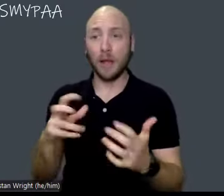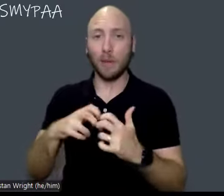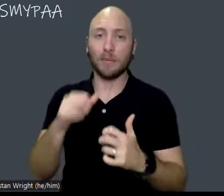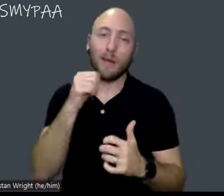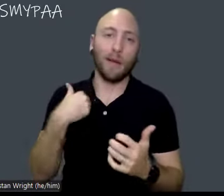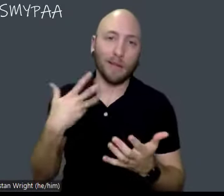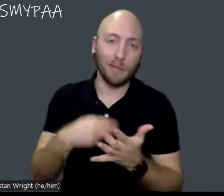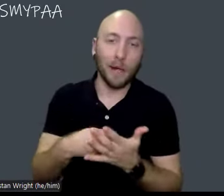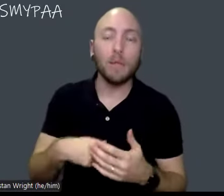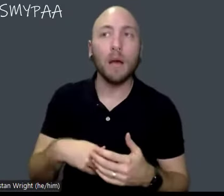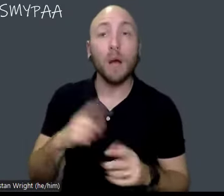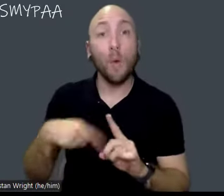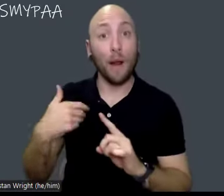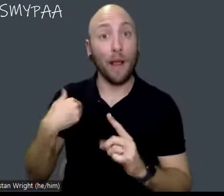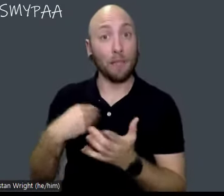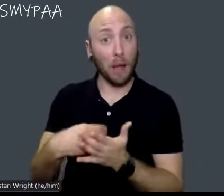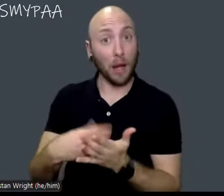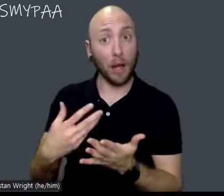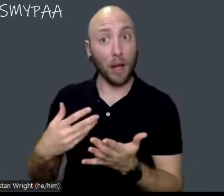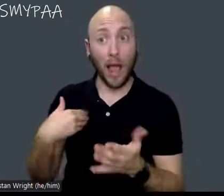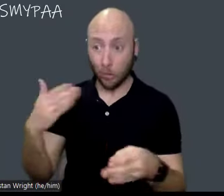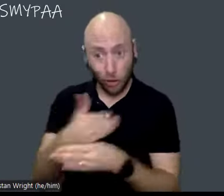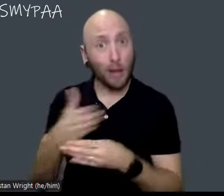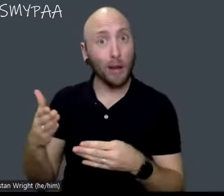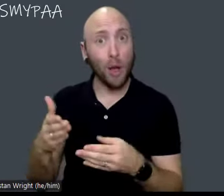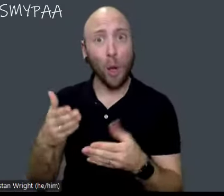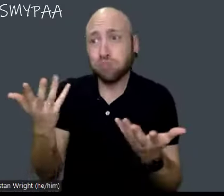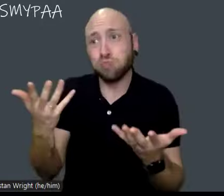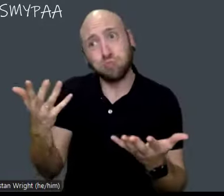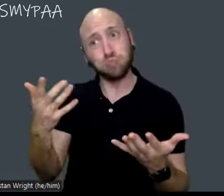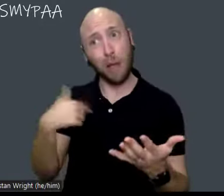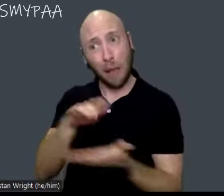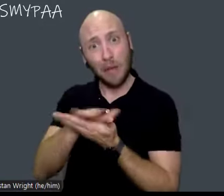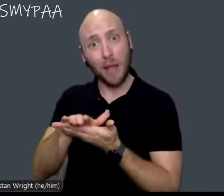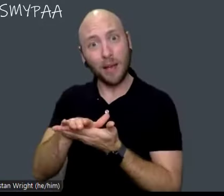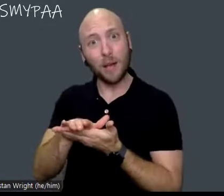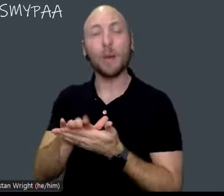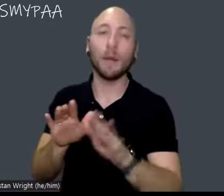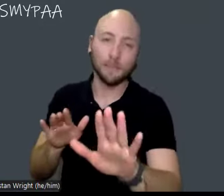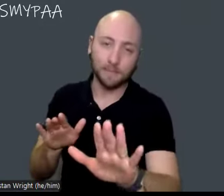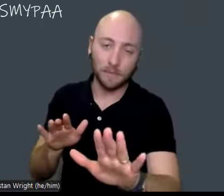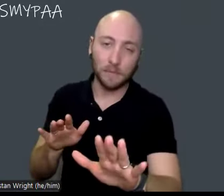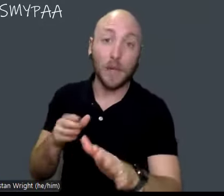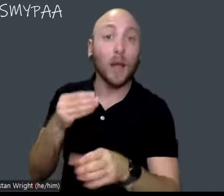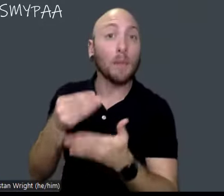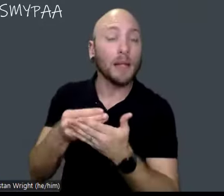lot of money, but when I had it, I shared it. Well, I shared the alcohol anyway.